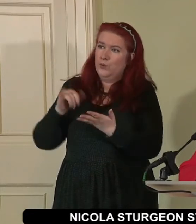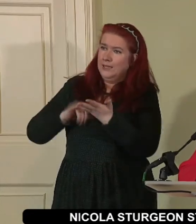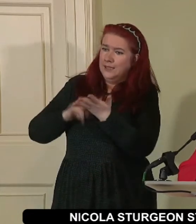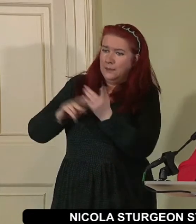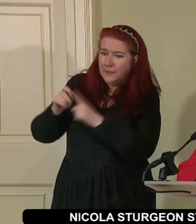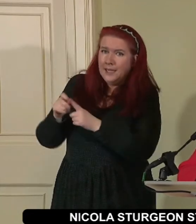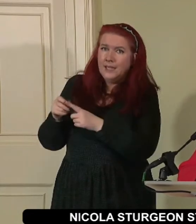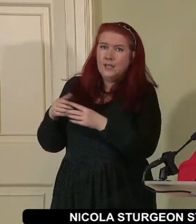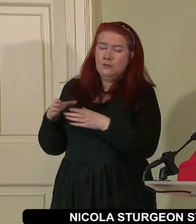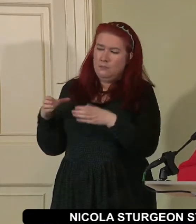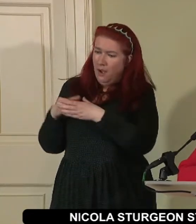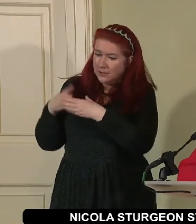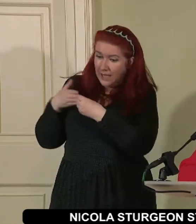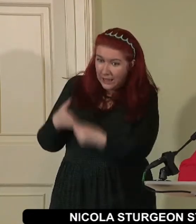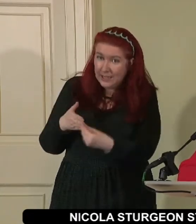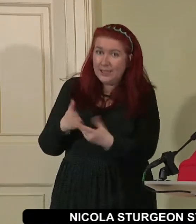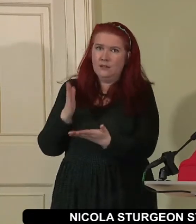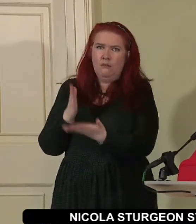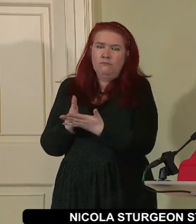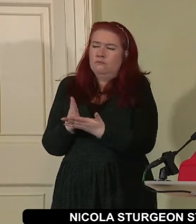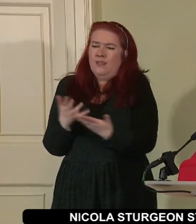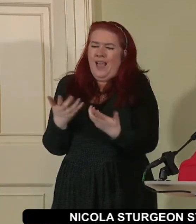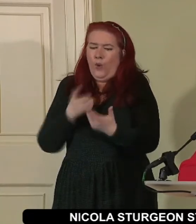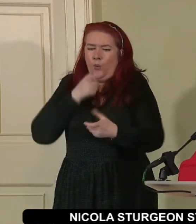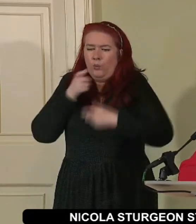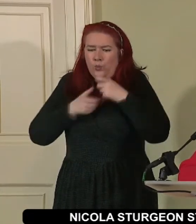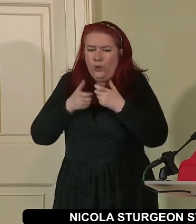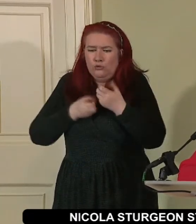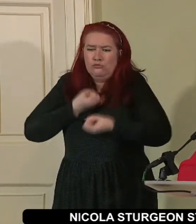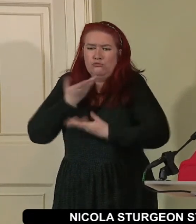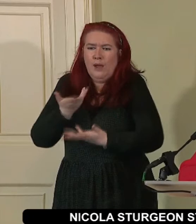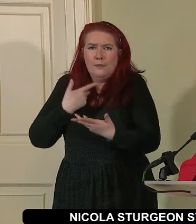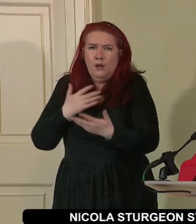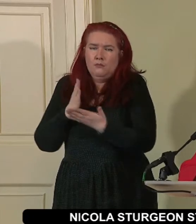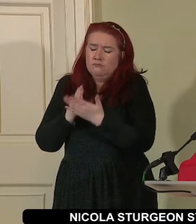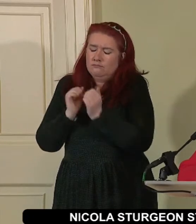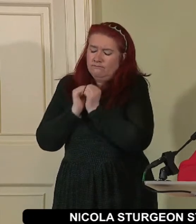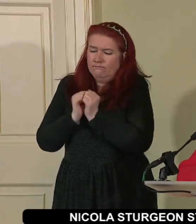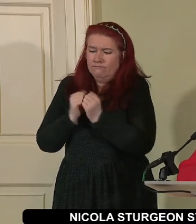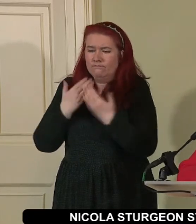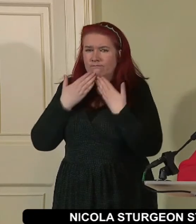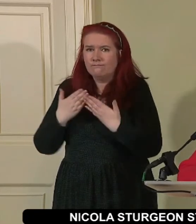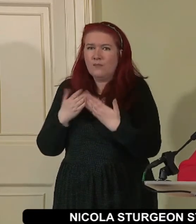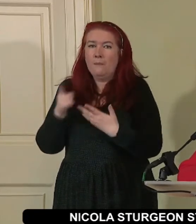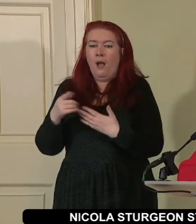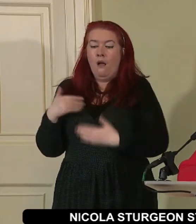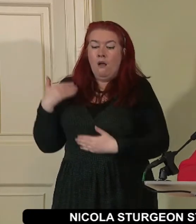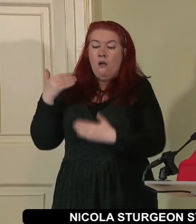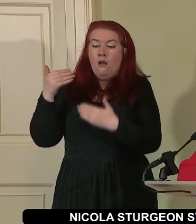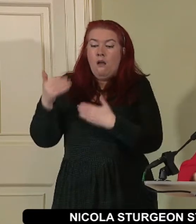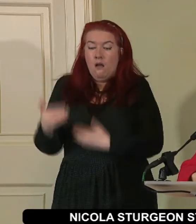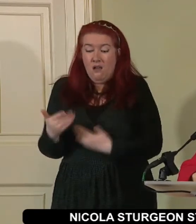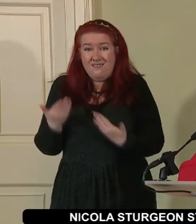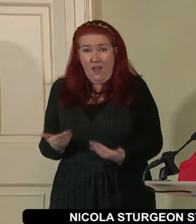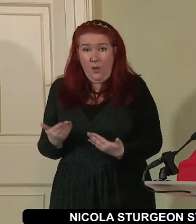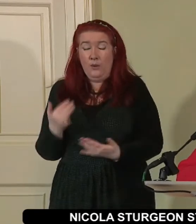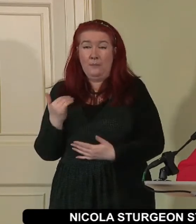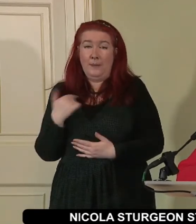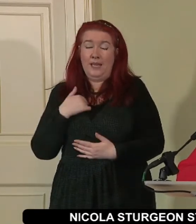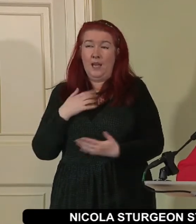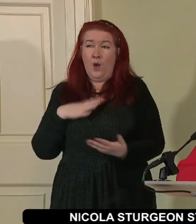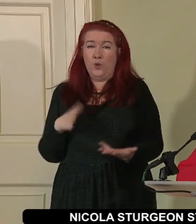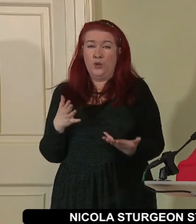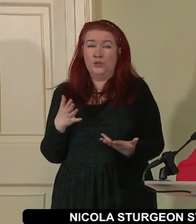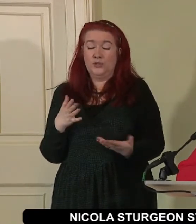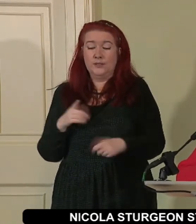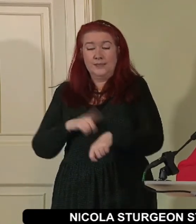to the country that I serve, that I can never find the words to express. But having reached this stage in my life, maybe I want to spend